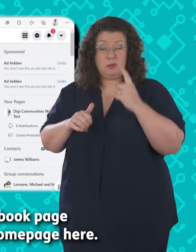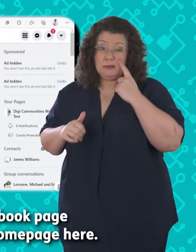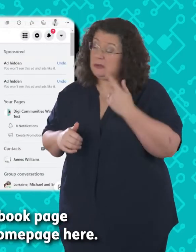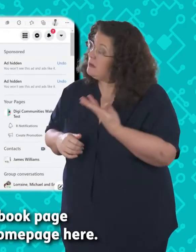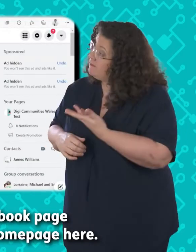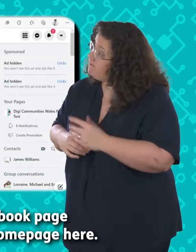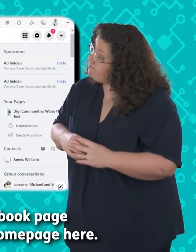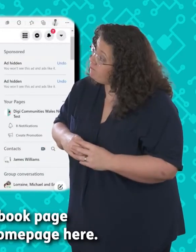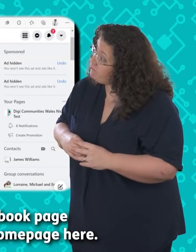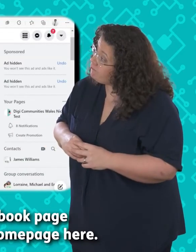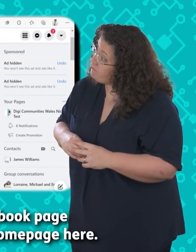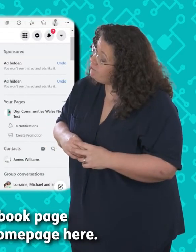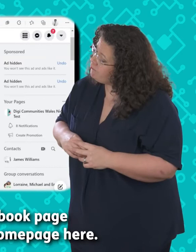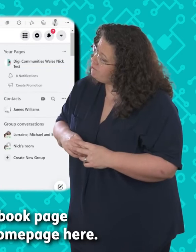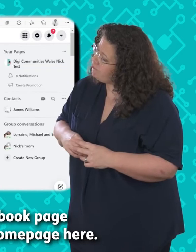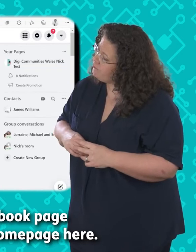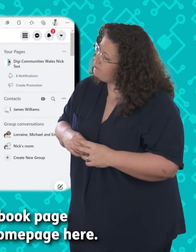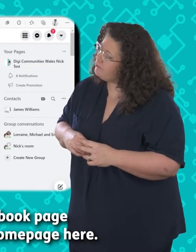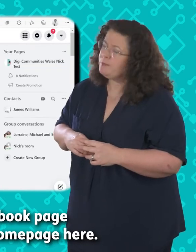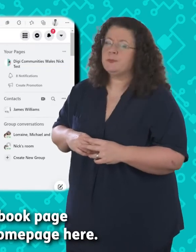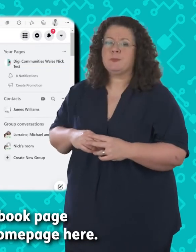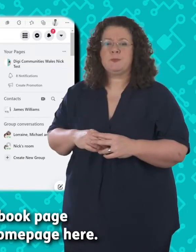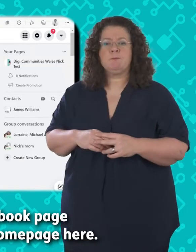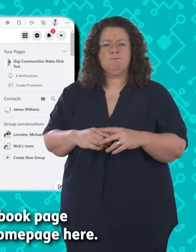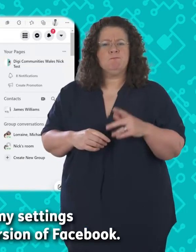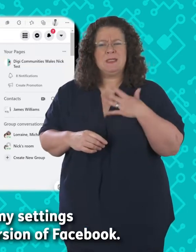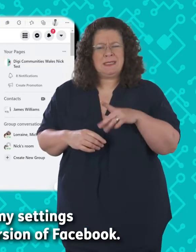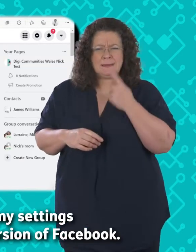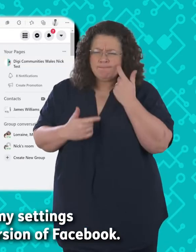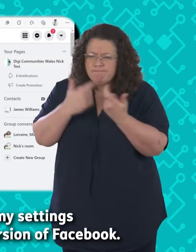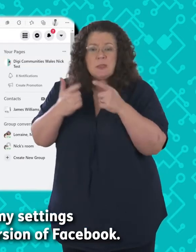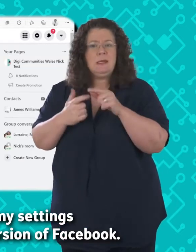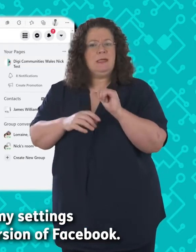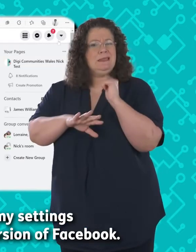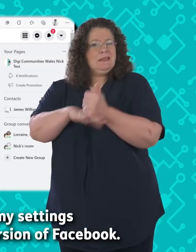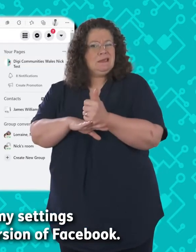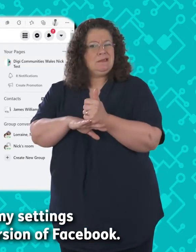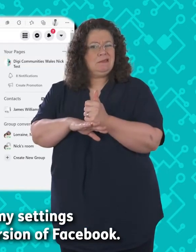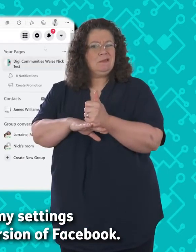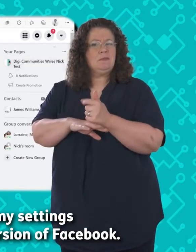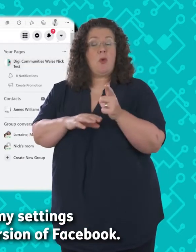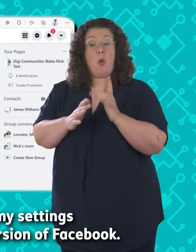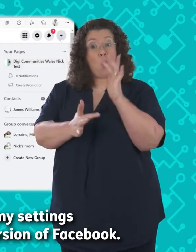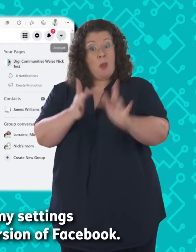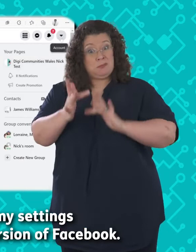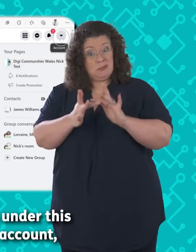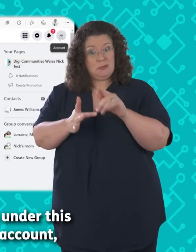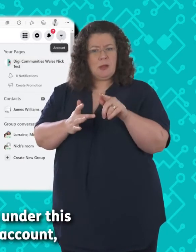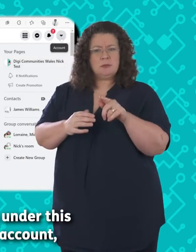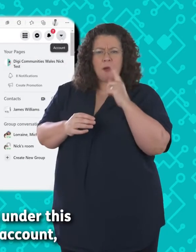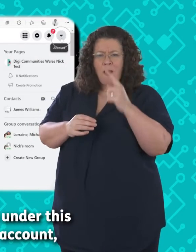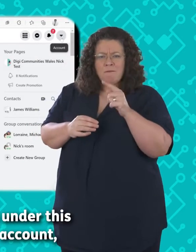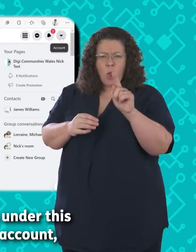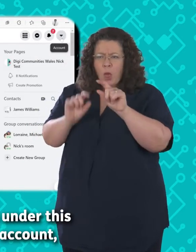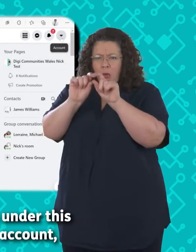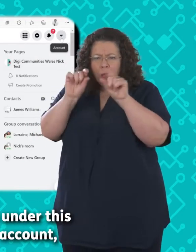Facebook page and I can see my home page here. I need to go to my settings, and on the website version of Facebook, my